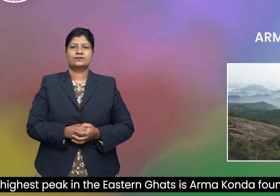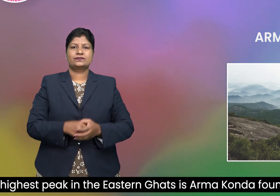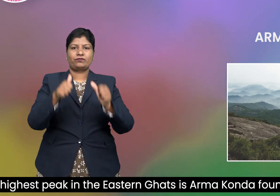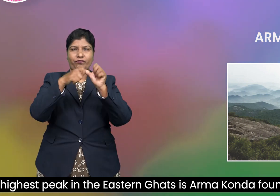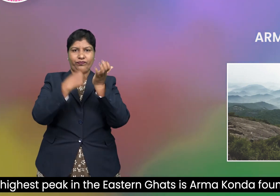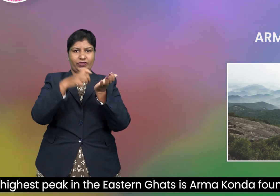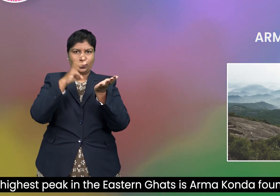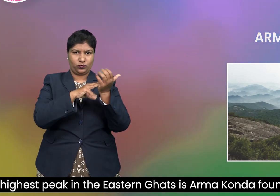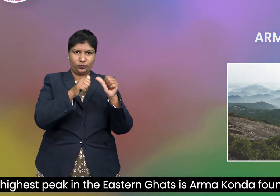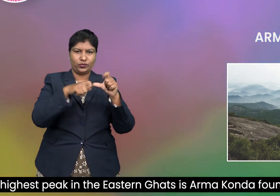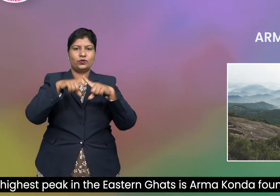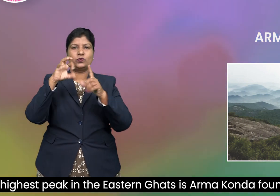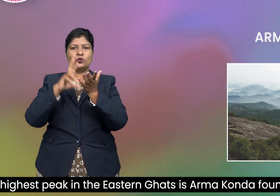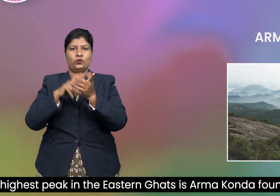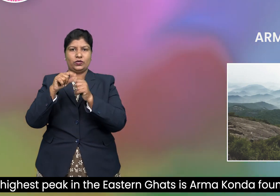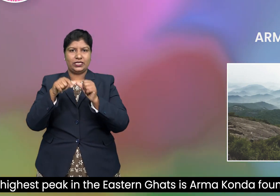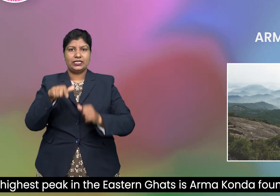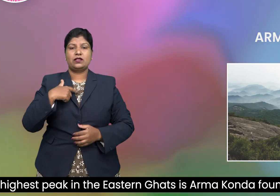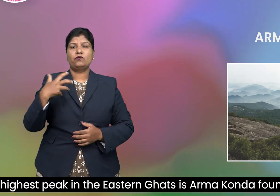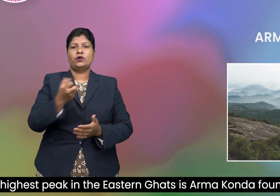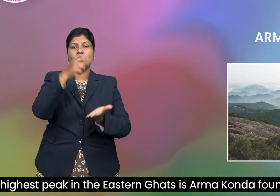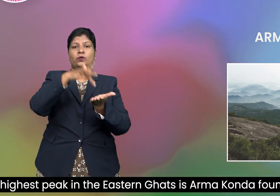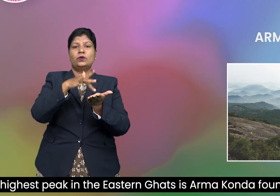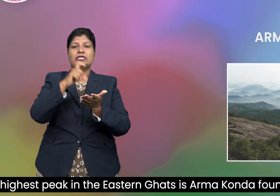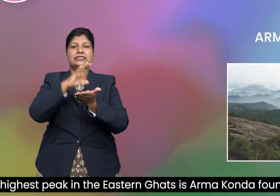Aramakonda found at Chintapalli